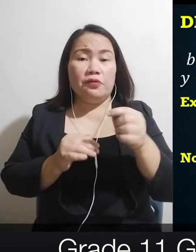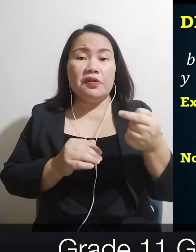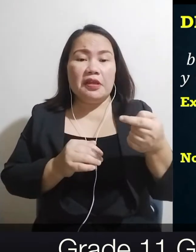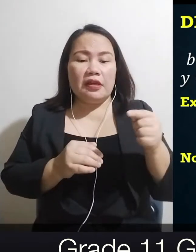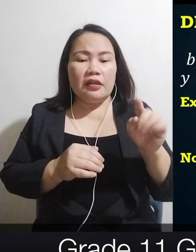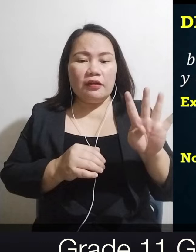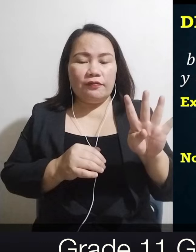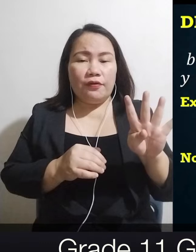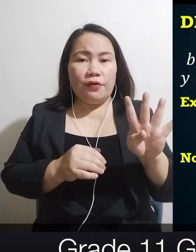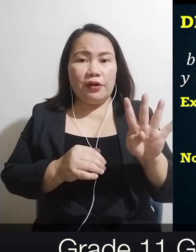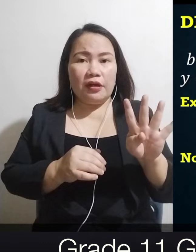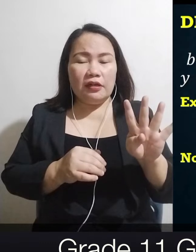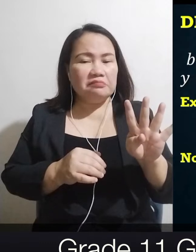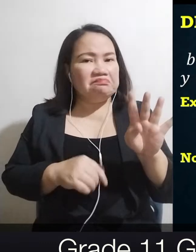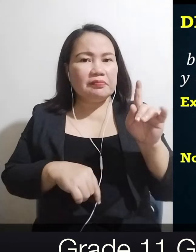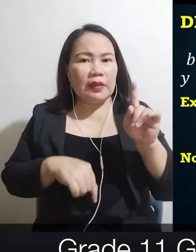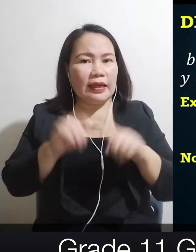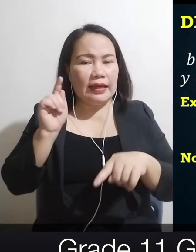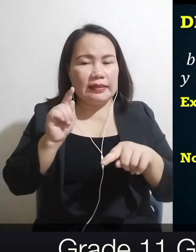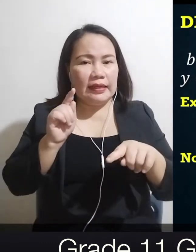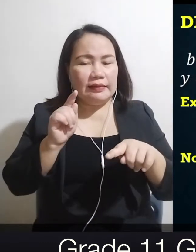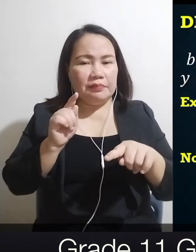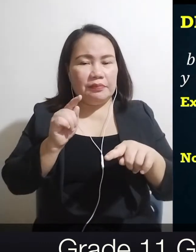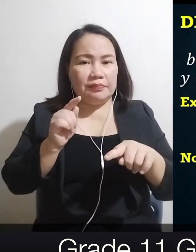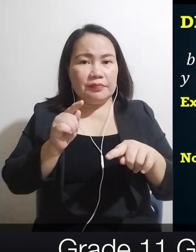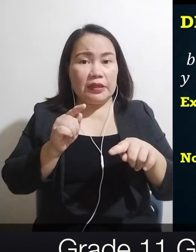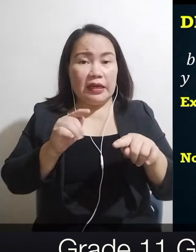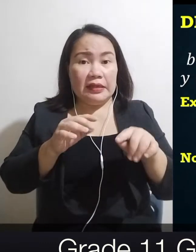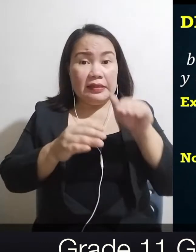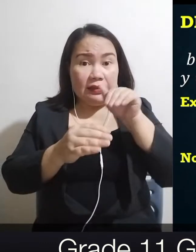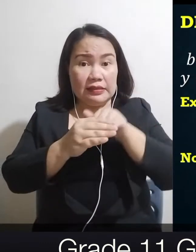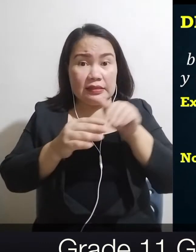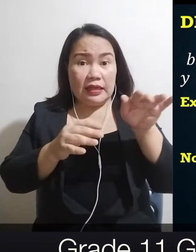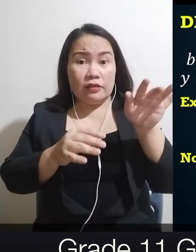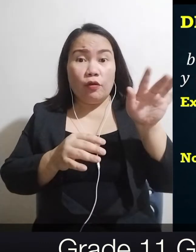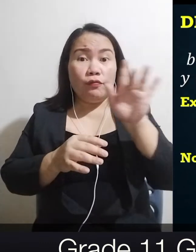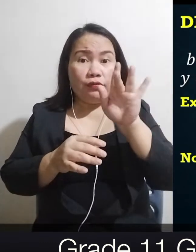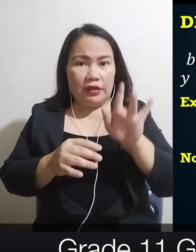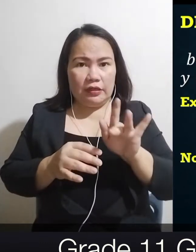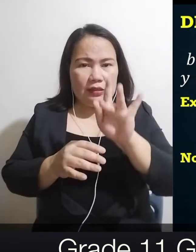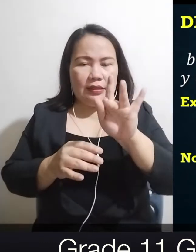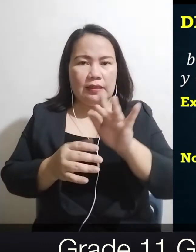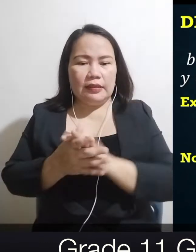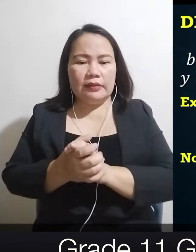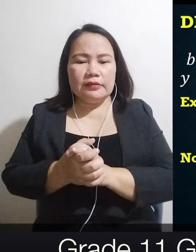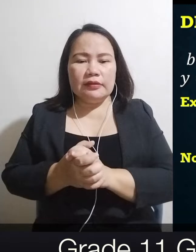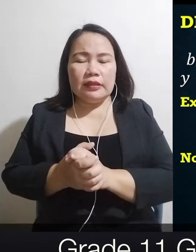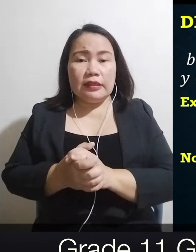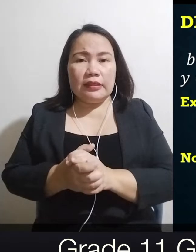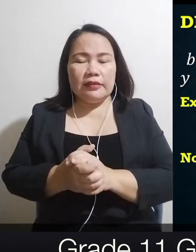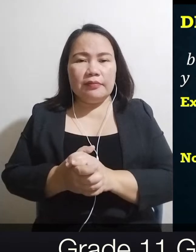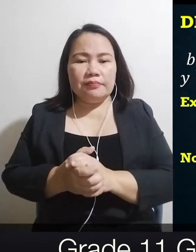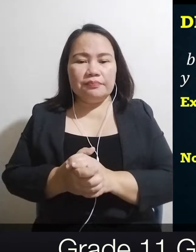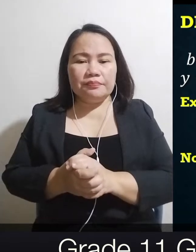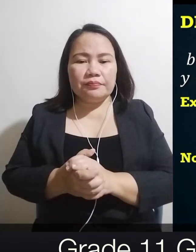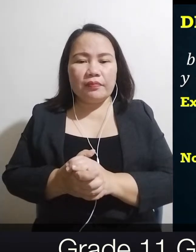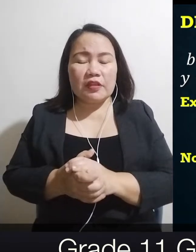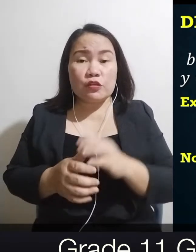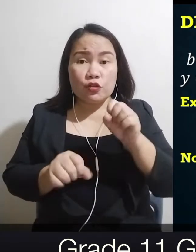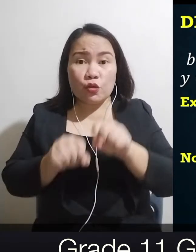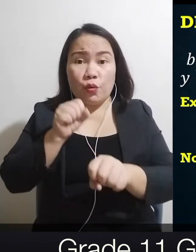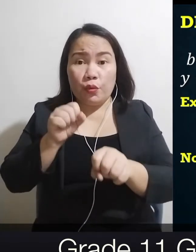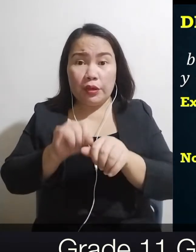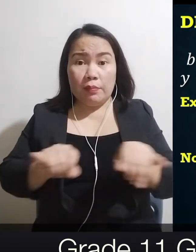of negative 4. At hindi pwede yung negative 4 inside of radicand, di ba? So therefore, kailangan talaga